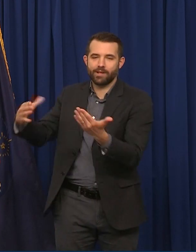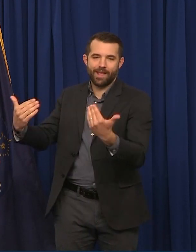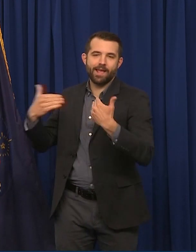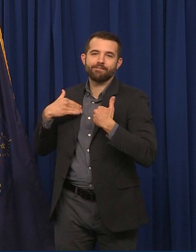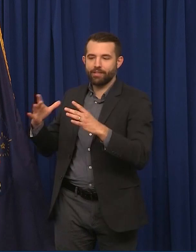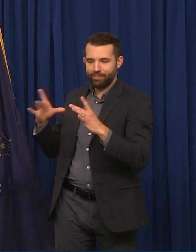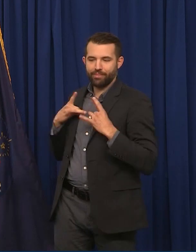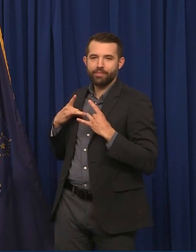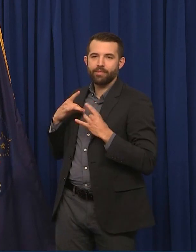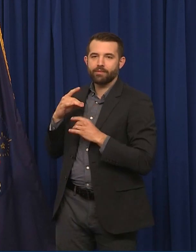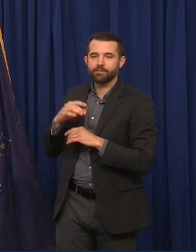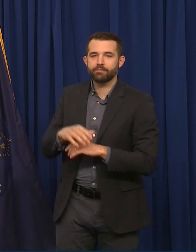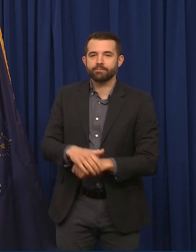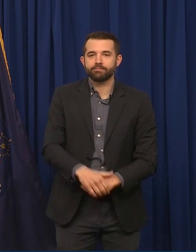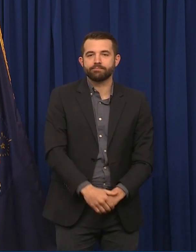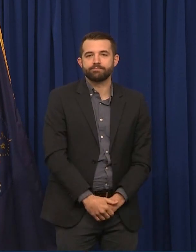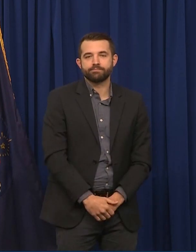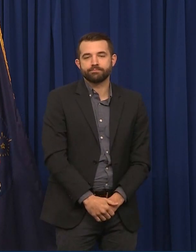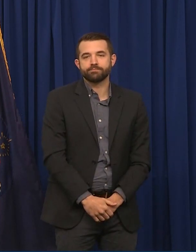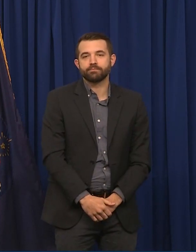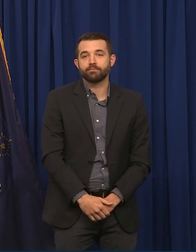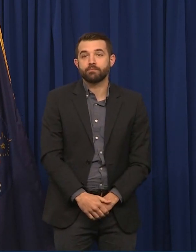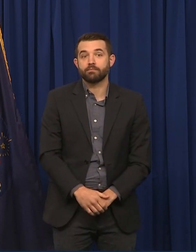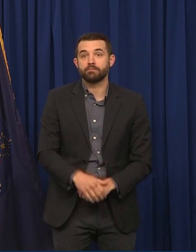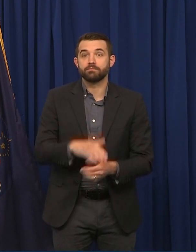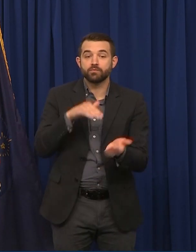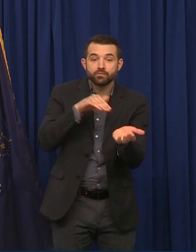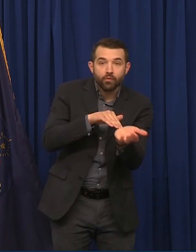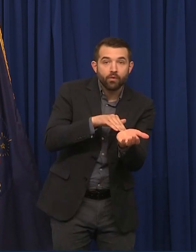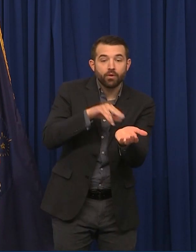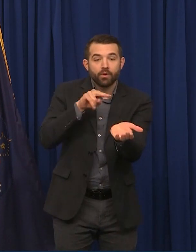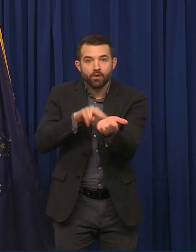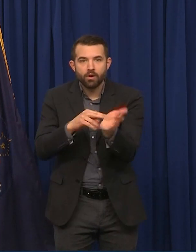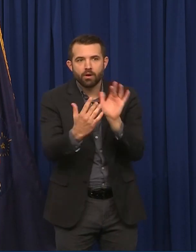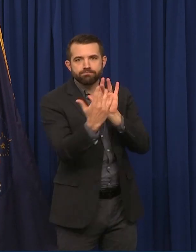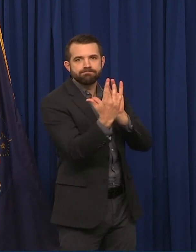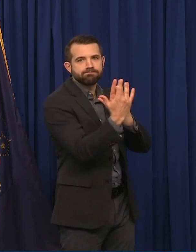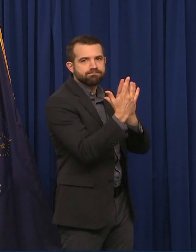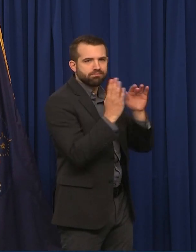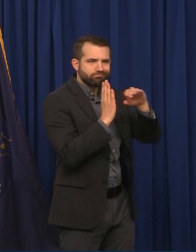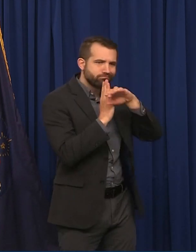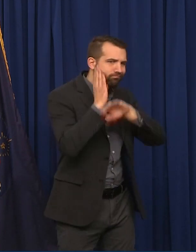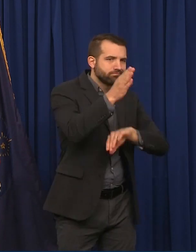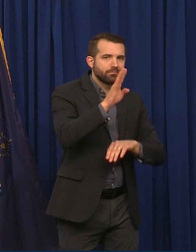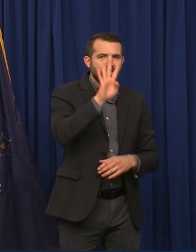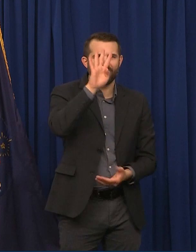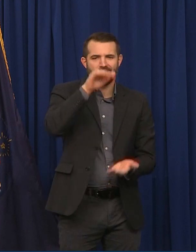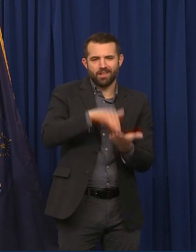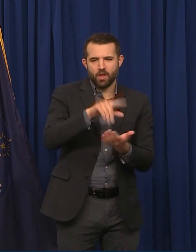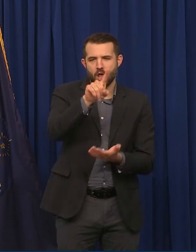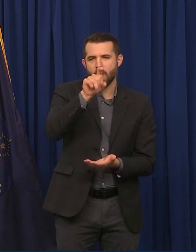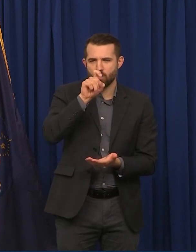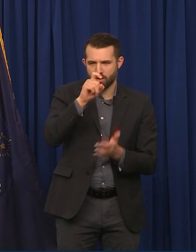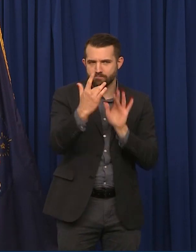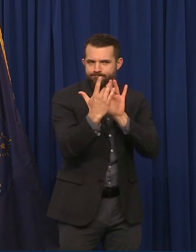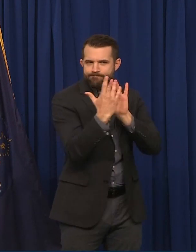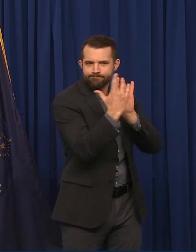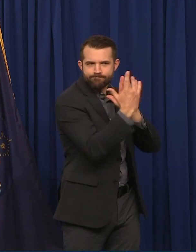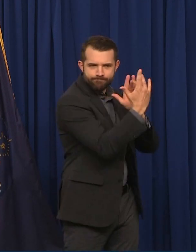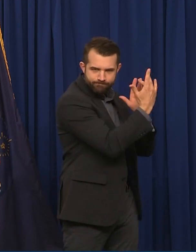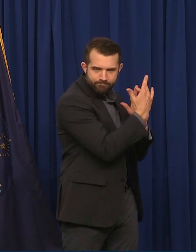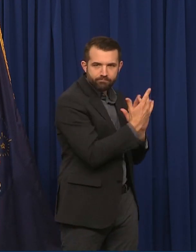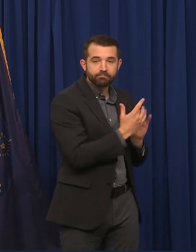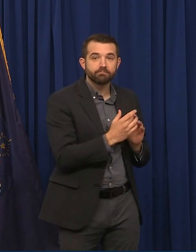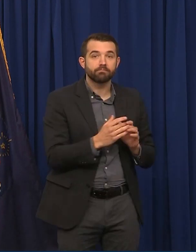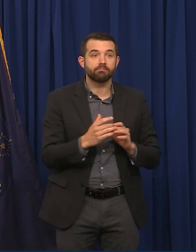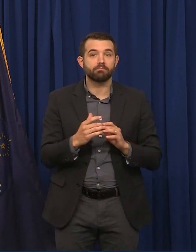4,100 consults made of Maine CDC staff since the time we began our activation. And one of our goals